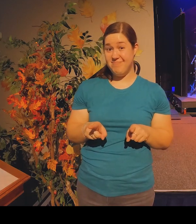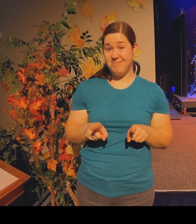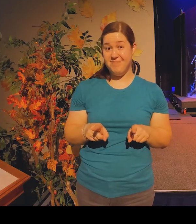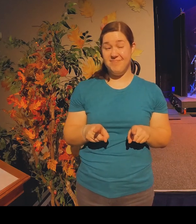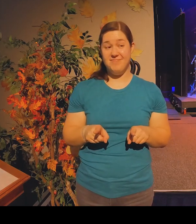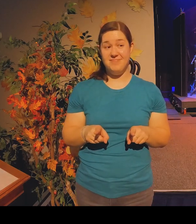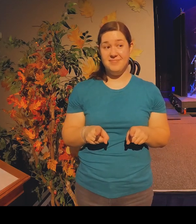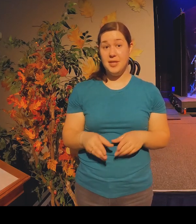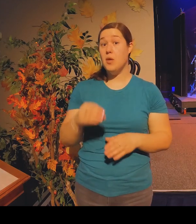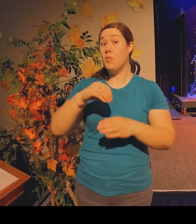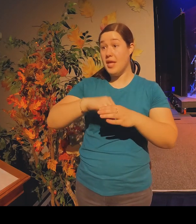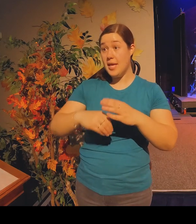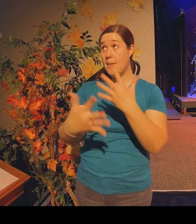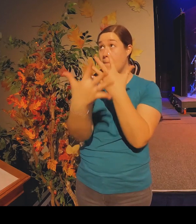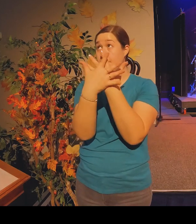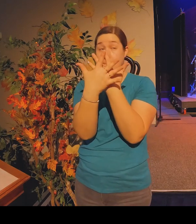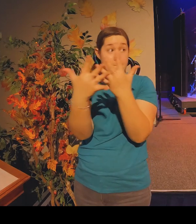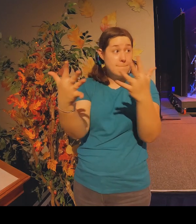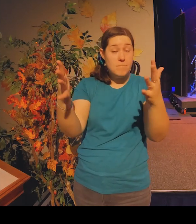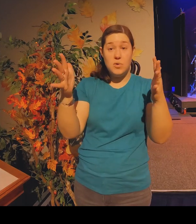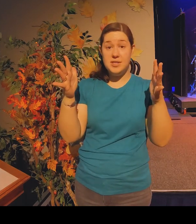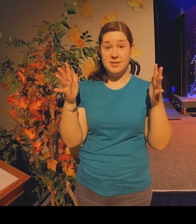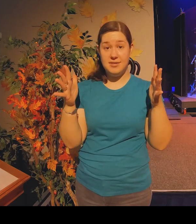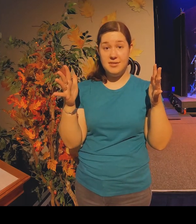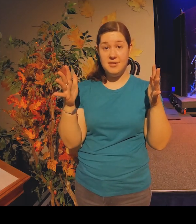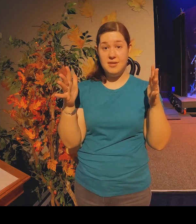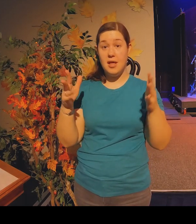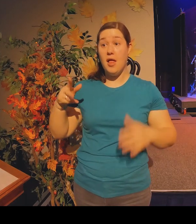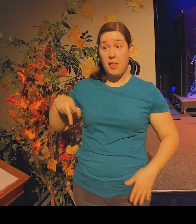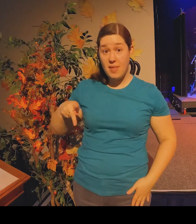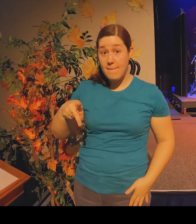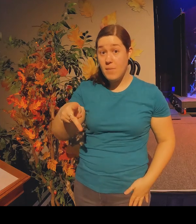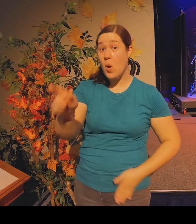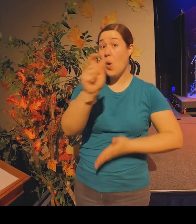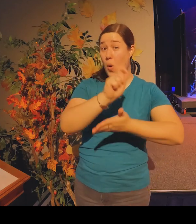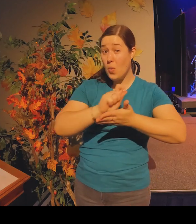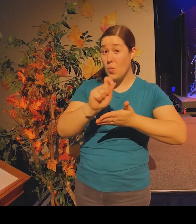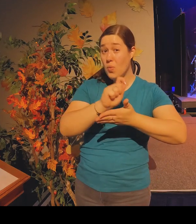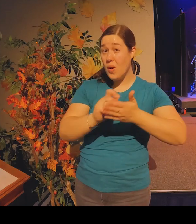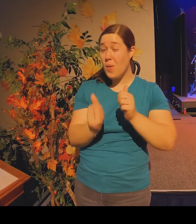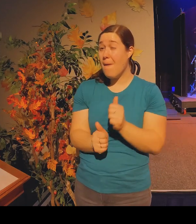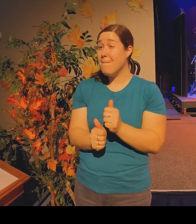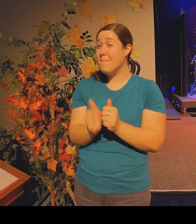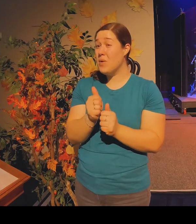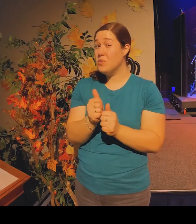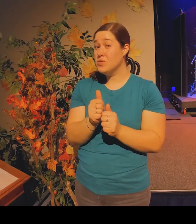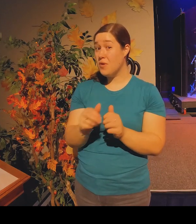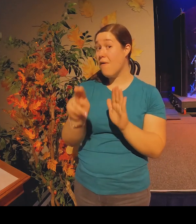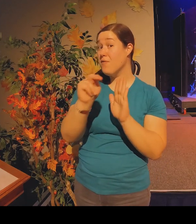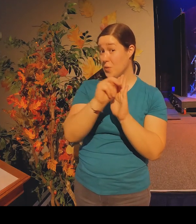It was in prison that Paul wrote most of the New Testament.